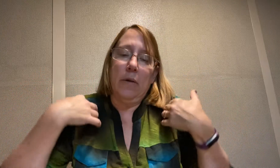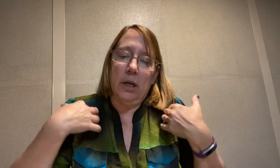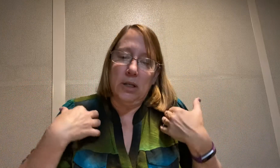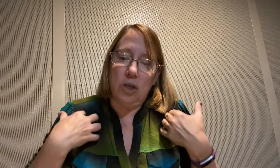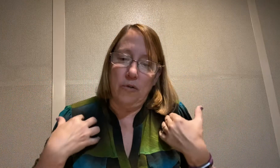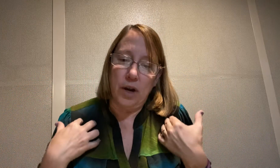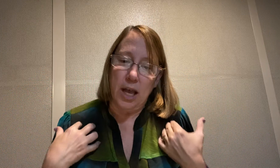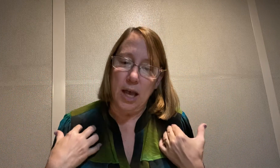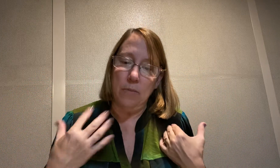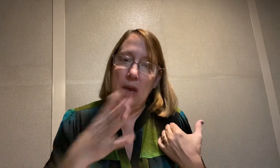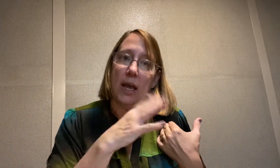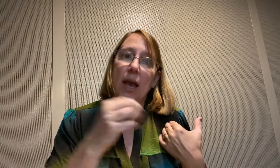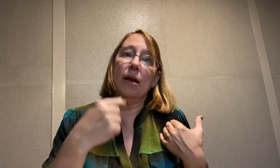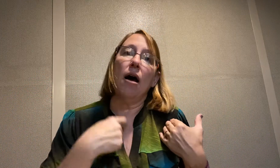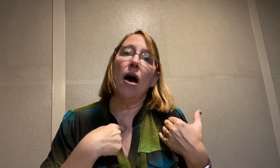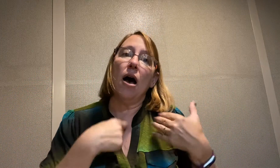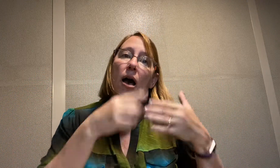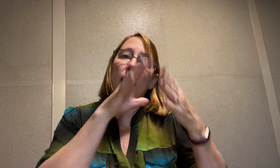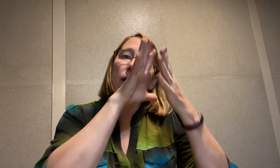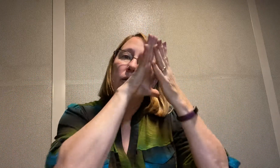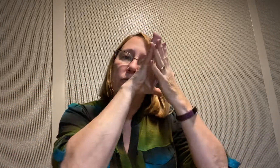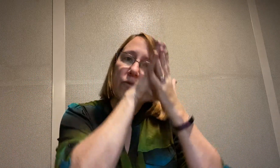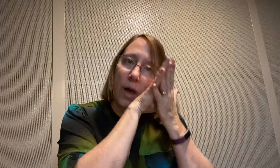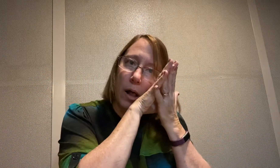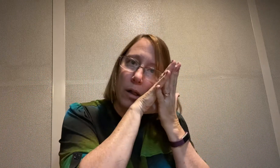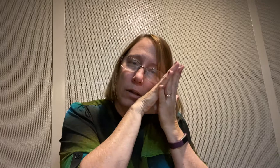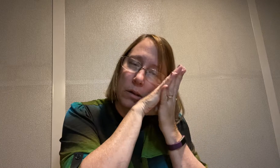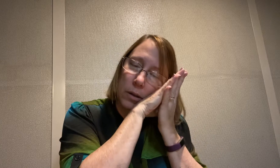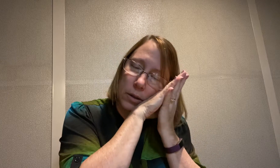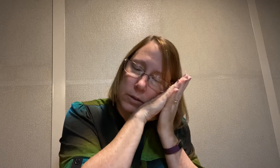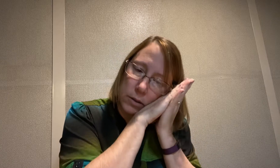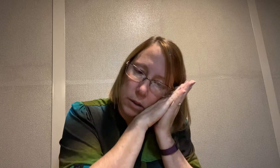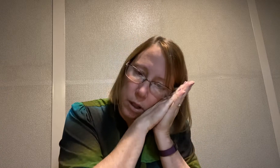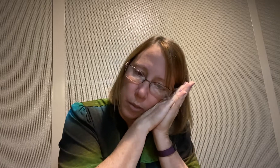weariness overcame me and I fell asleep.